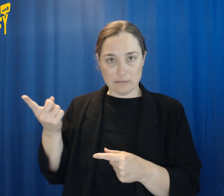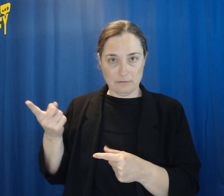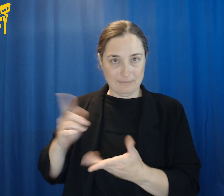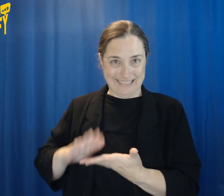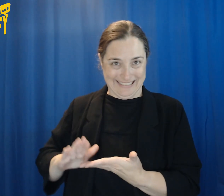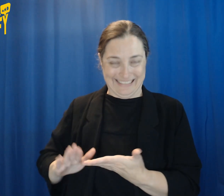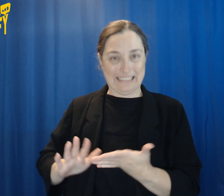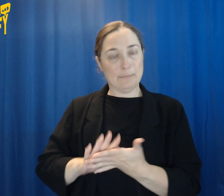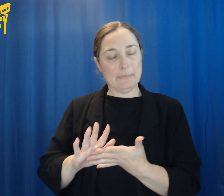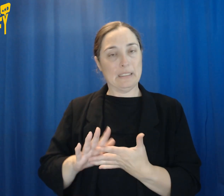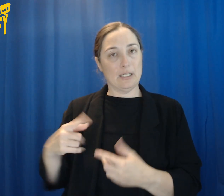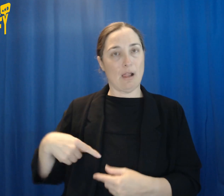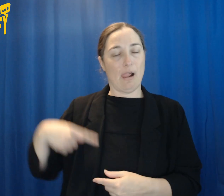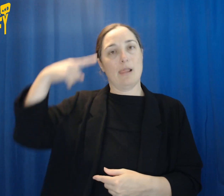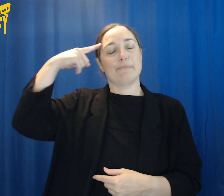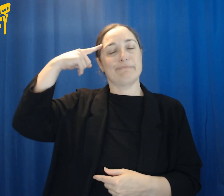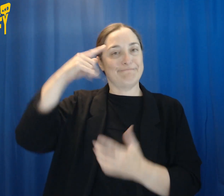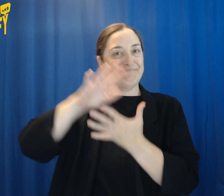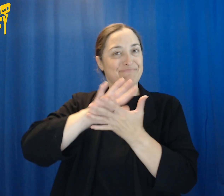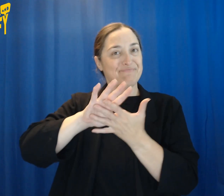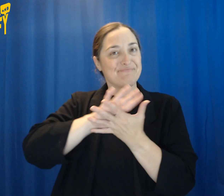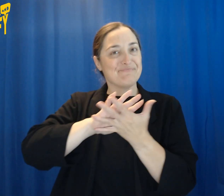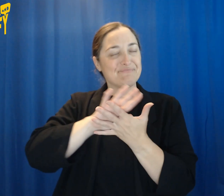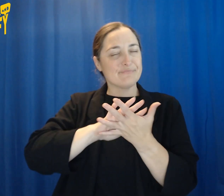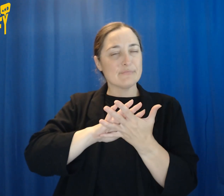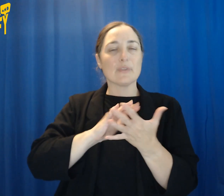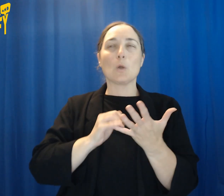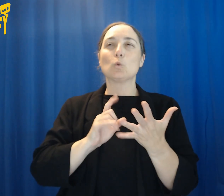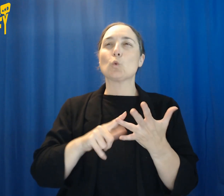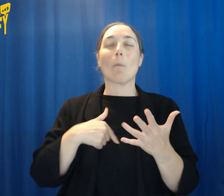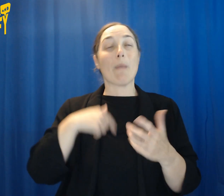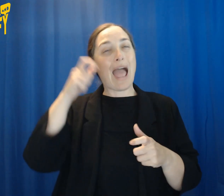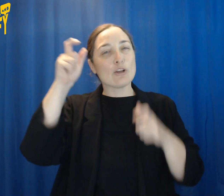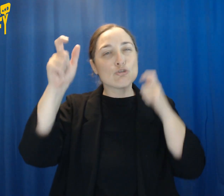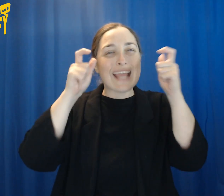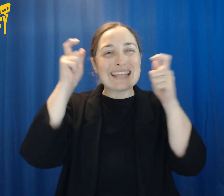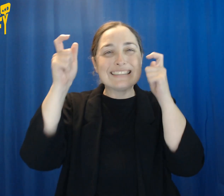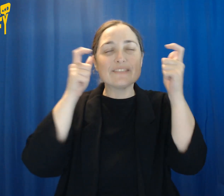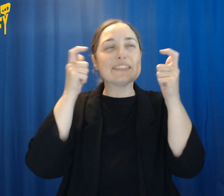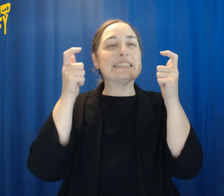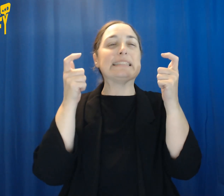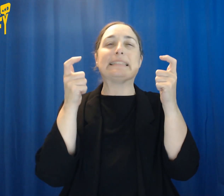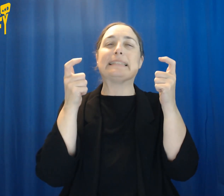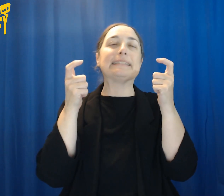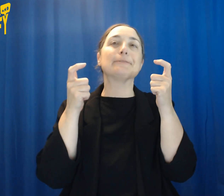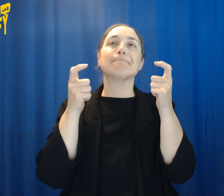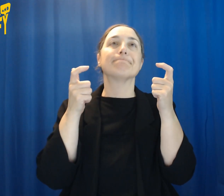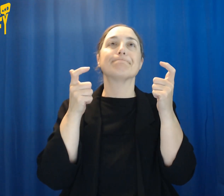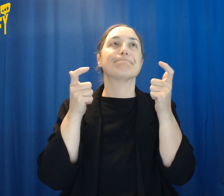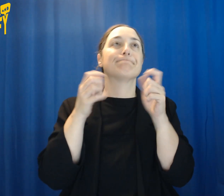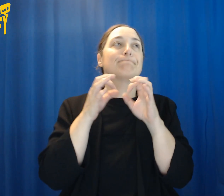fog. So that has meant that my creative mind is not as florid and not